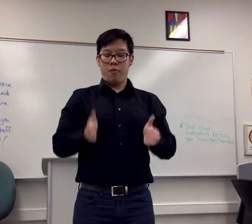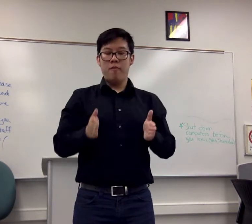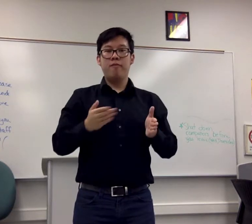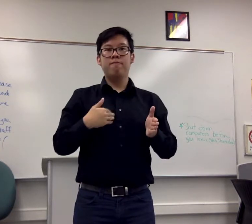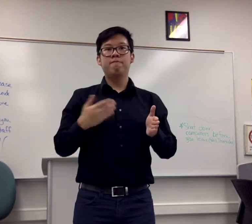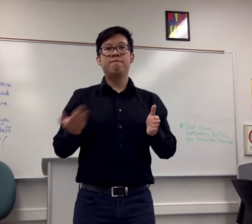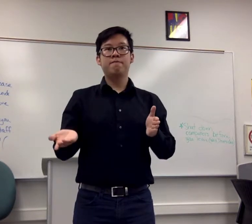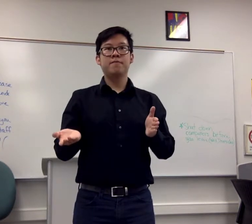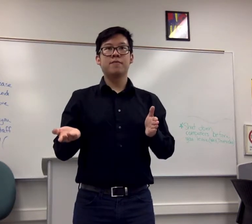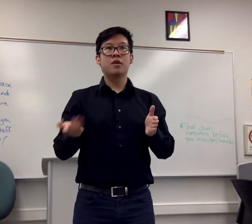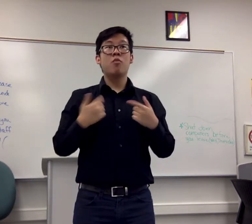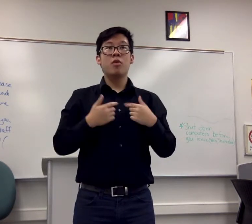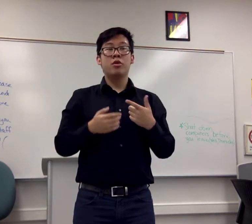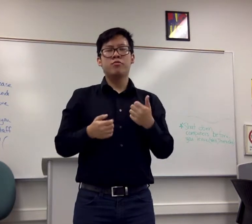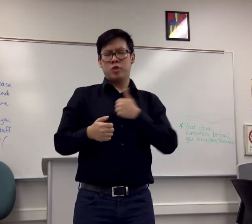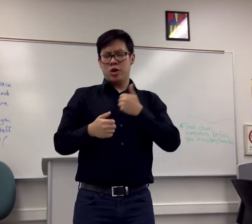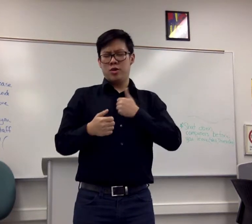could not interpret.